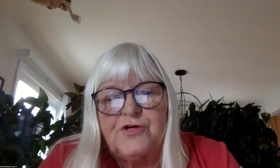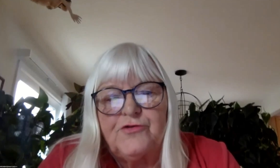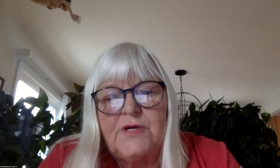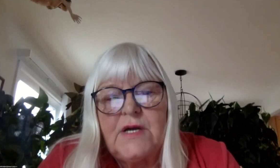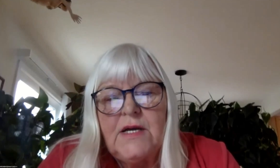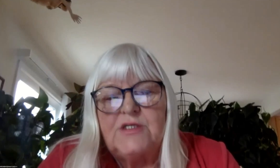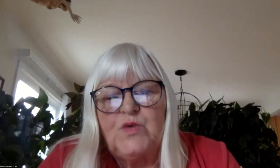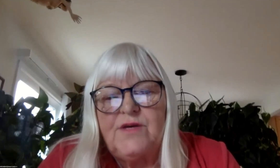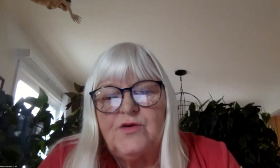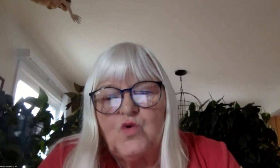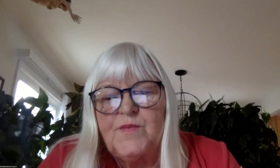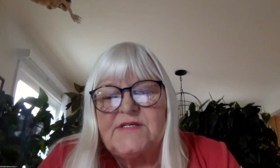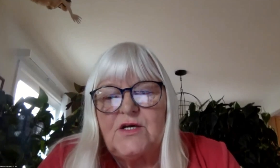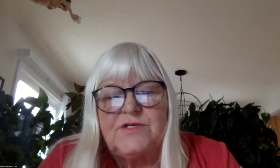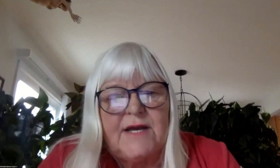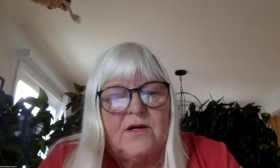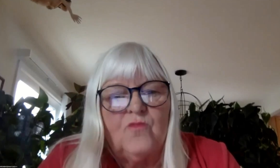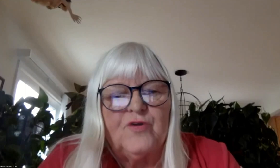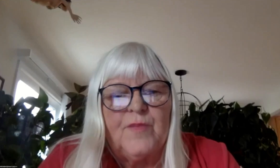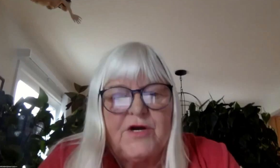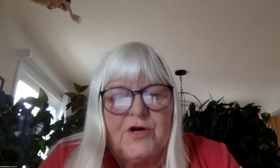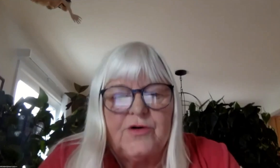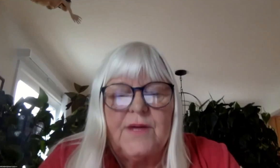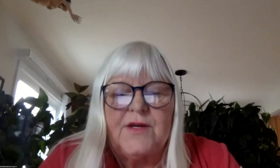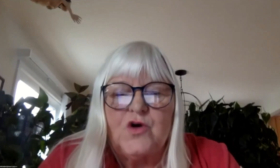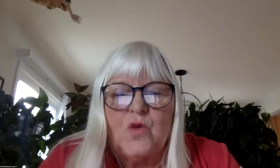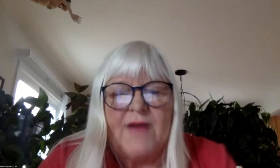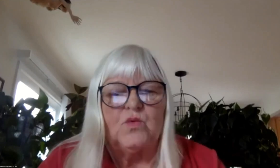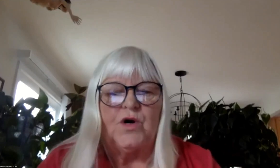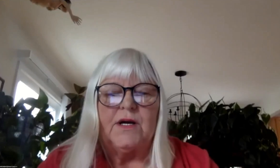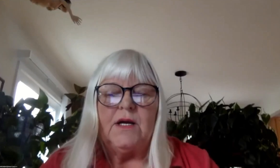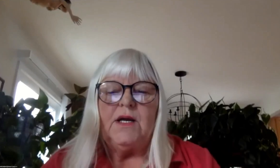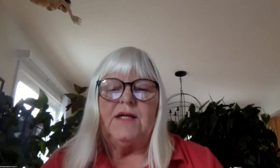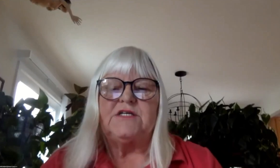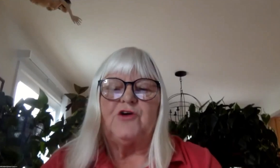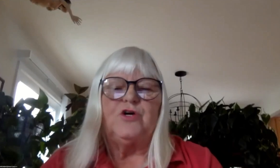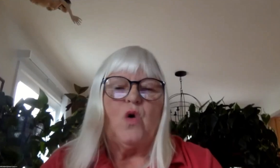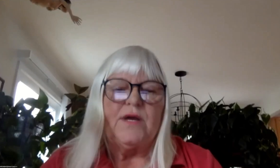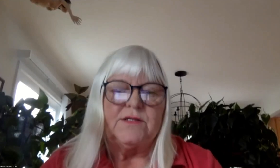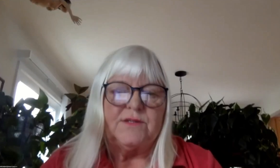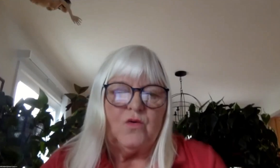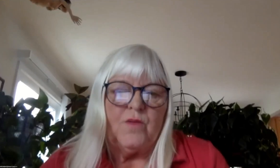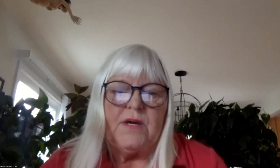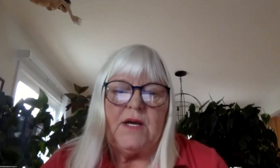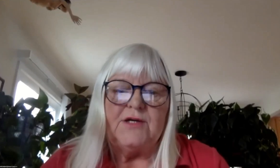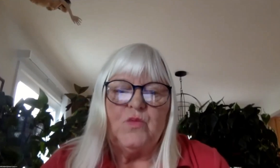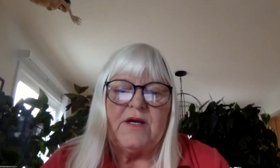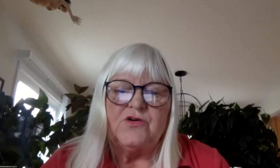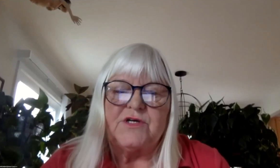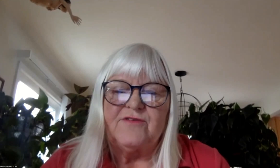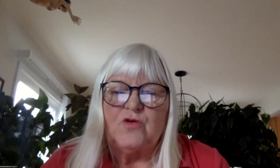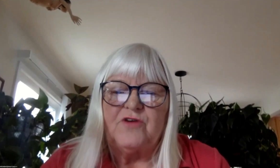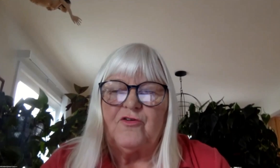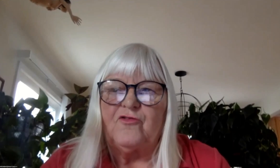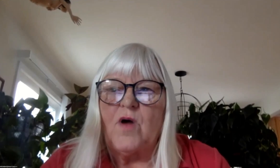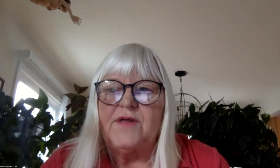or their children. In Sweden, the norm is that you stay at home for about a year and then you go back to work. It is hard to go against the norm, as you make